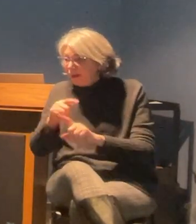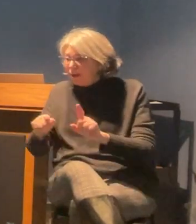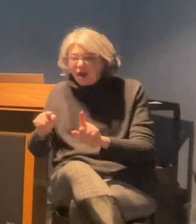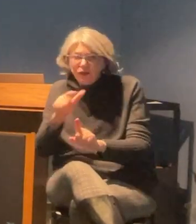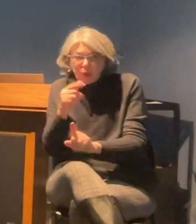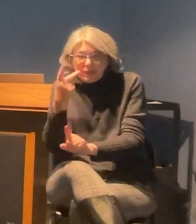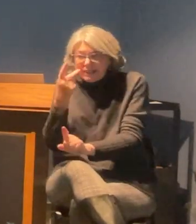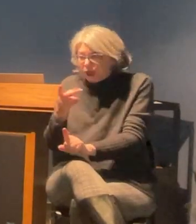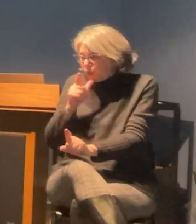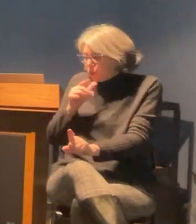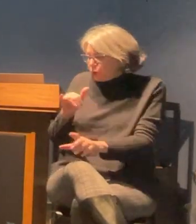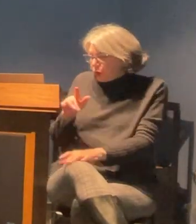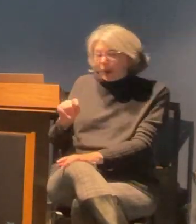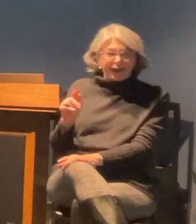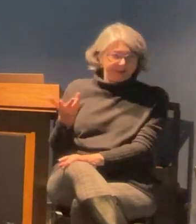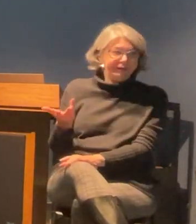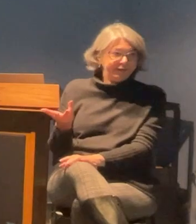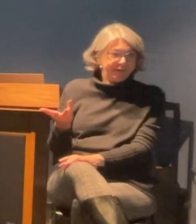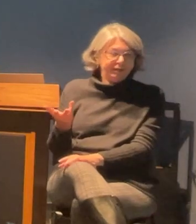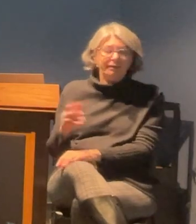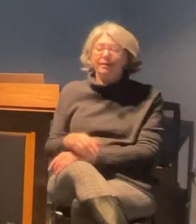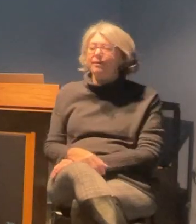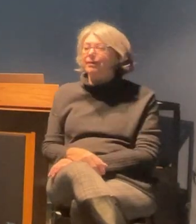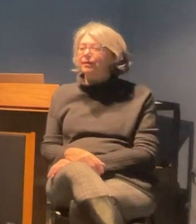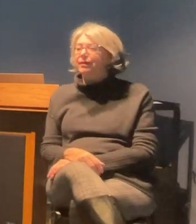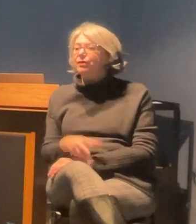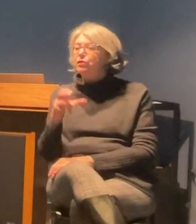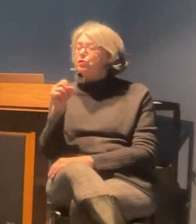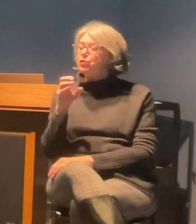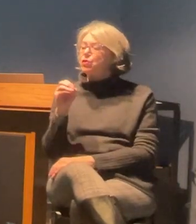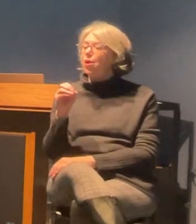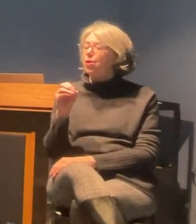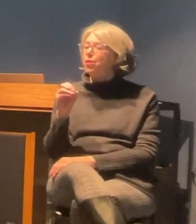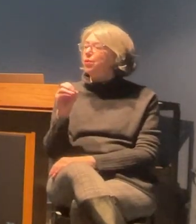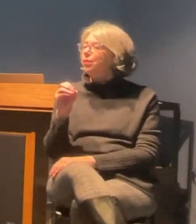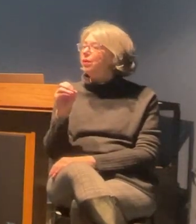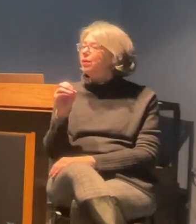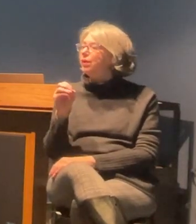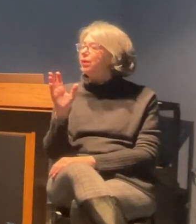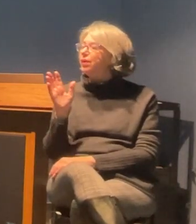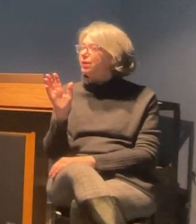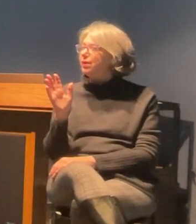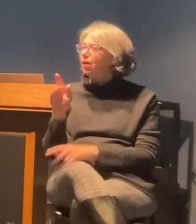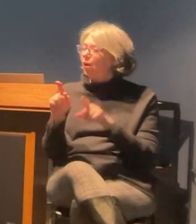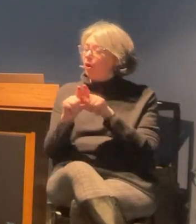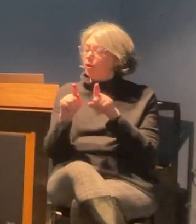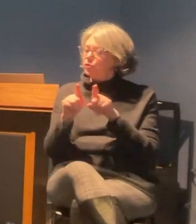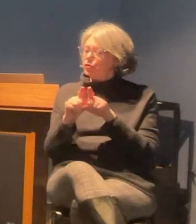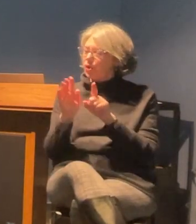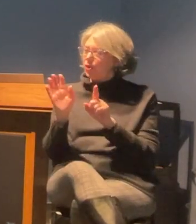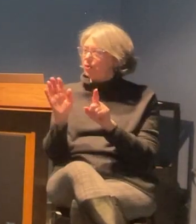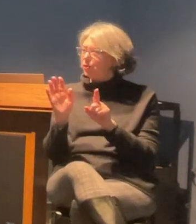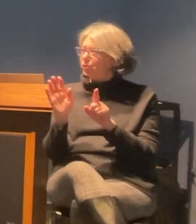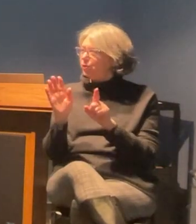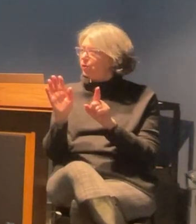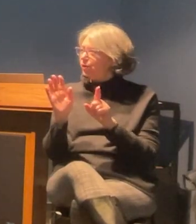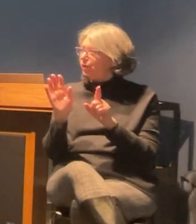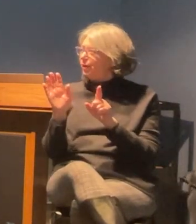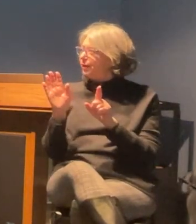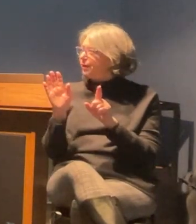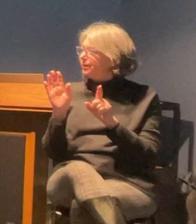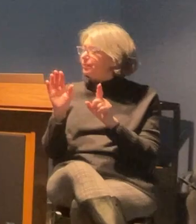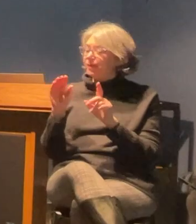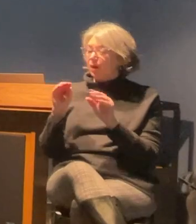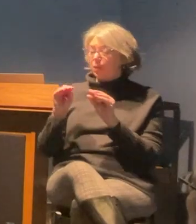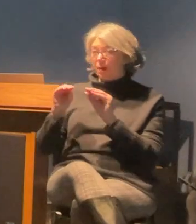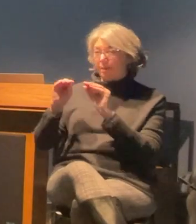of unseen. I'm also I wanted to place your